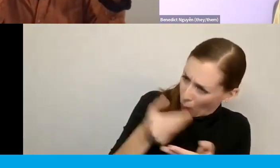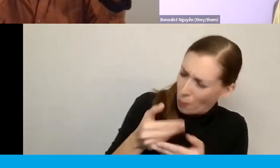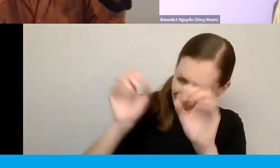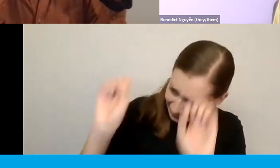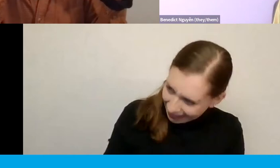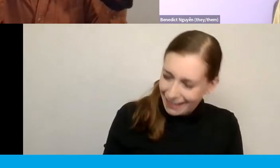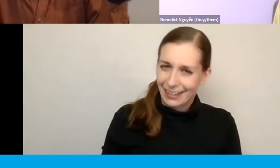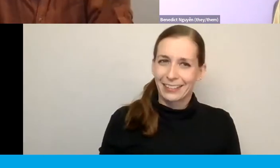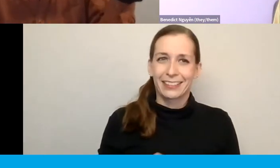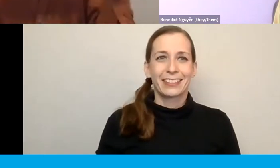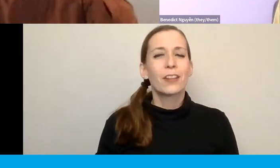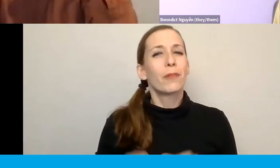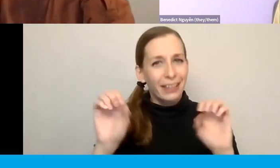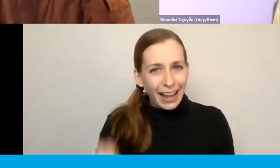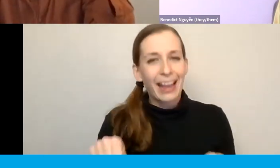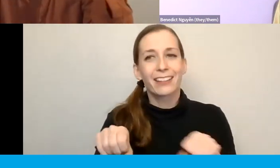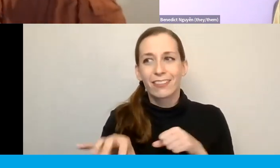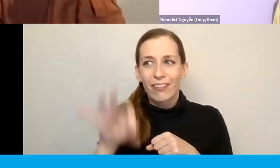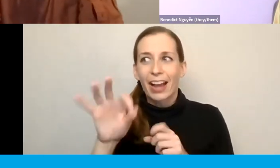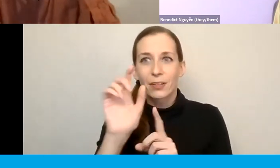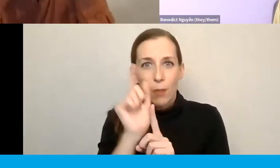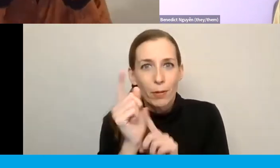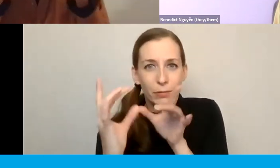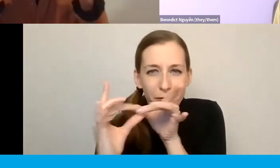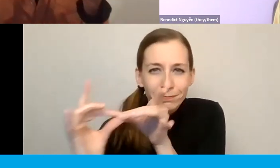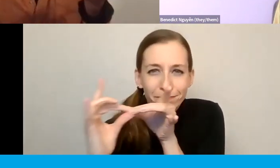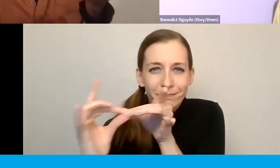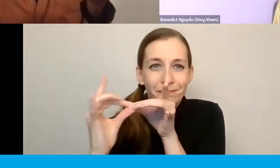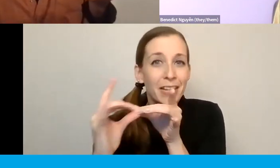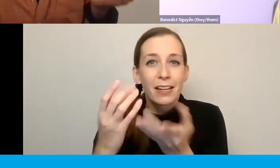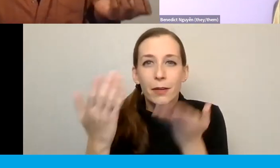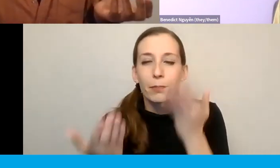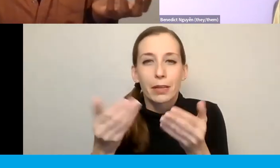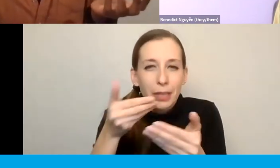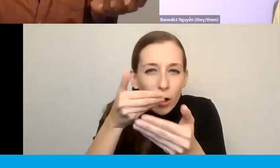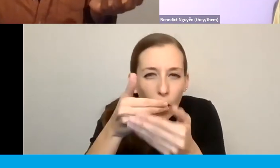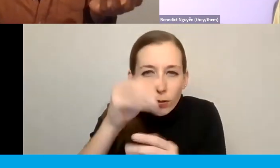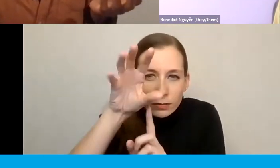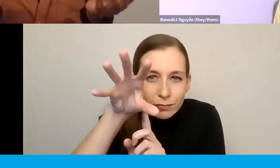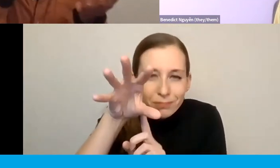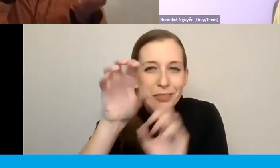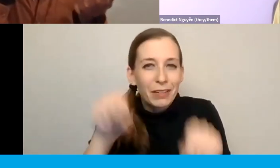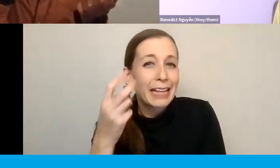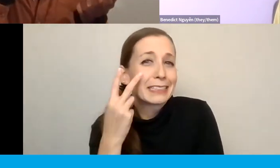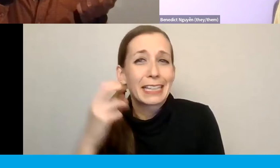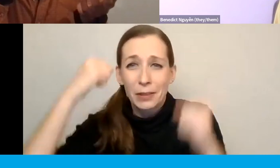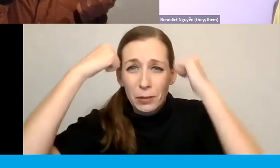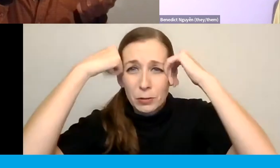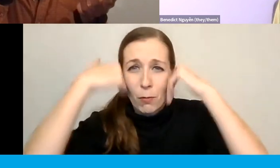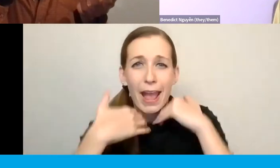and we can find moments where we're like, you know, highlighting the sweat on people's faces, or